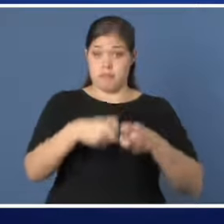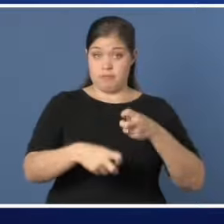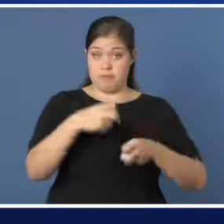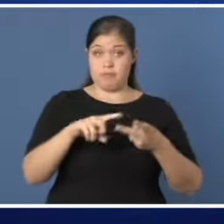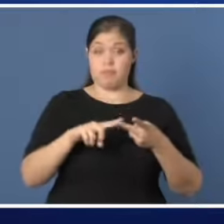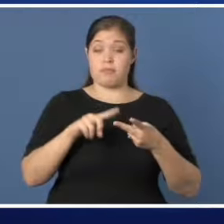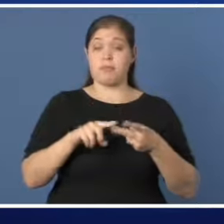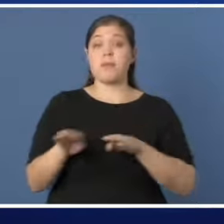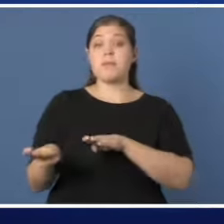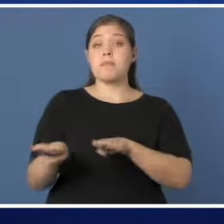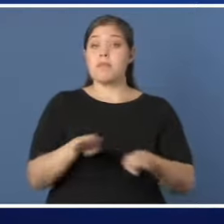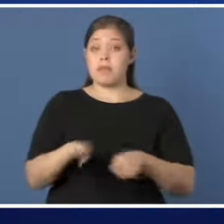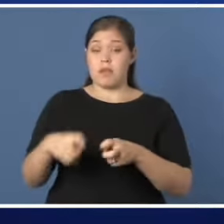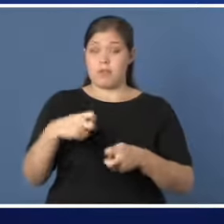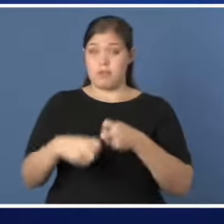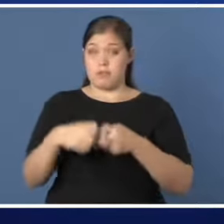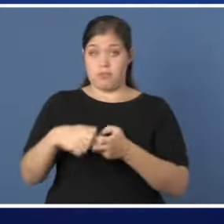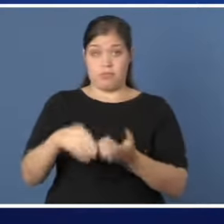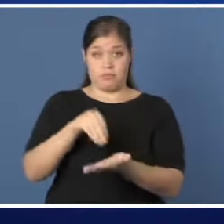veterinarian's information.